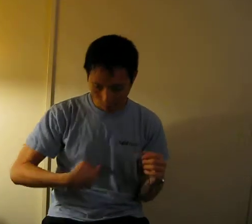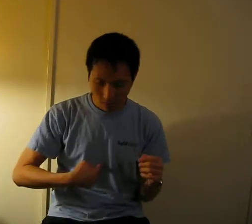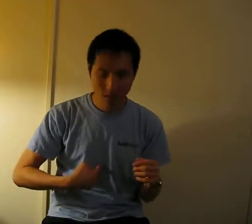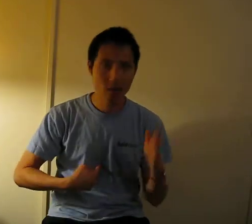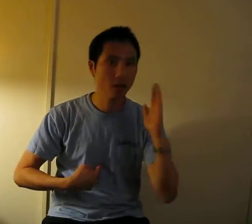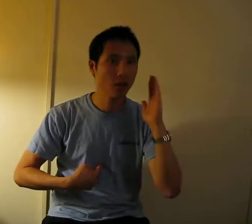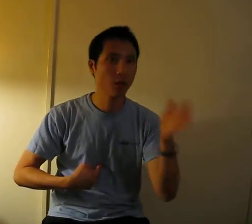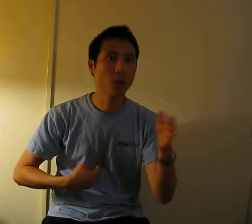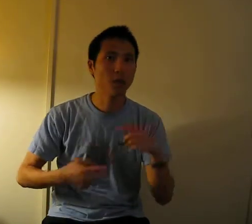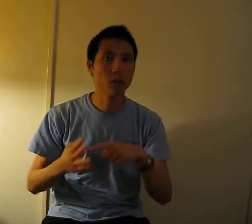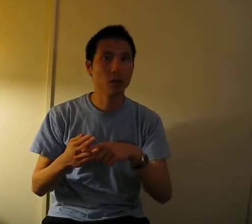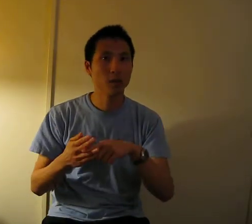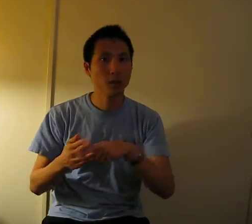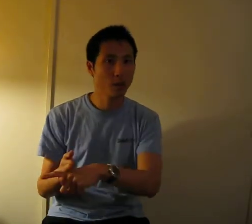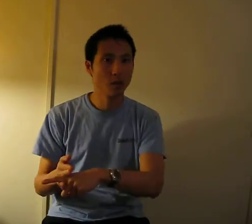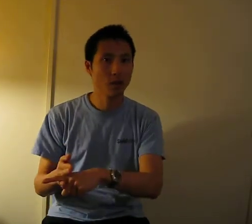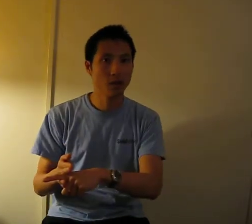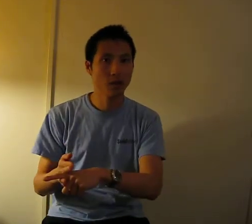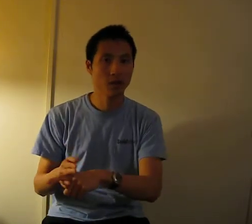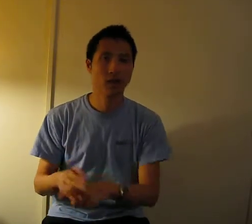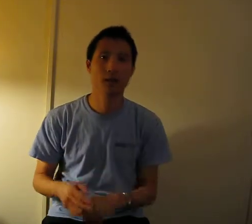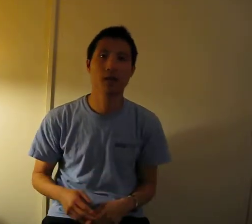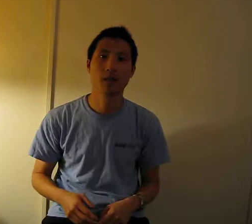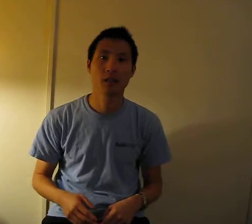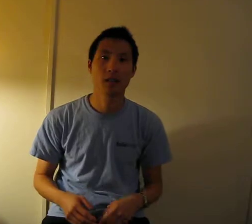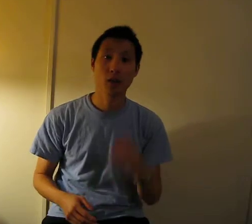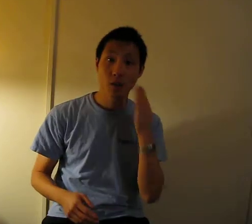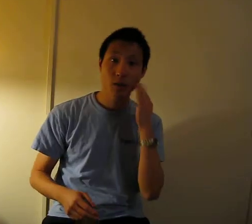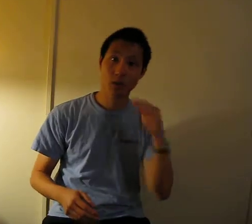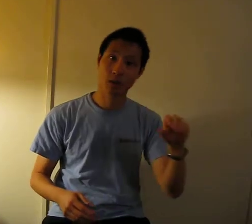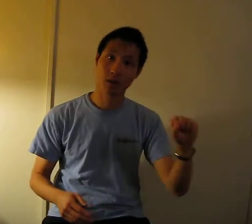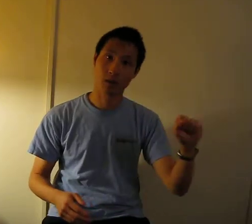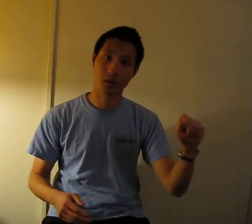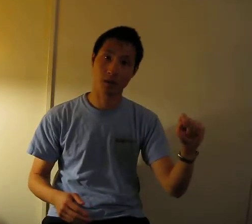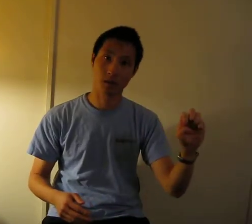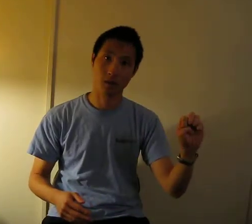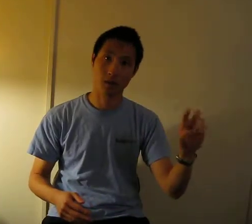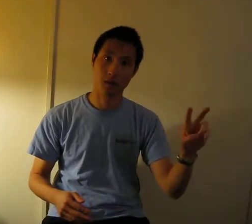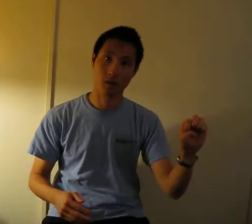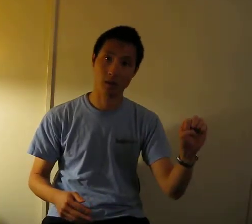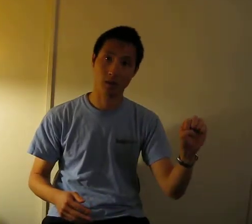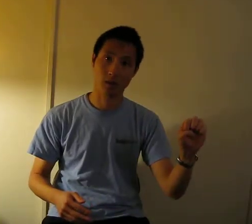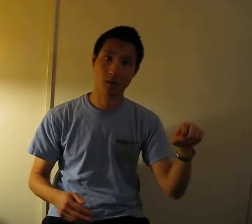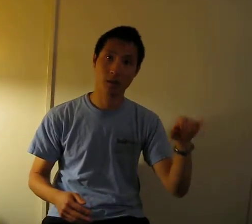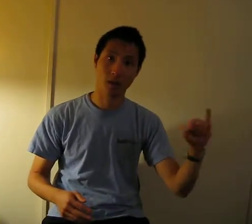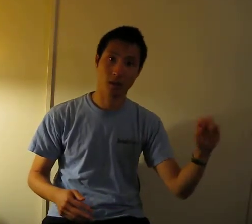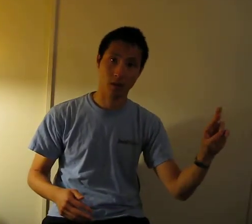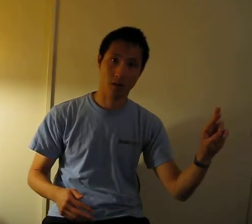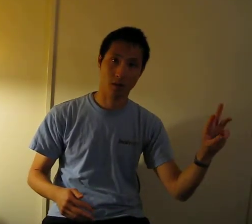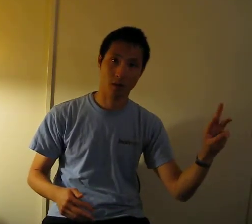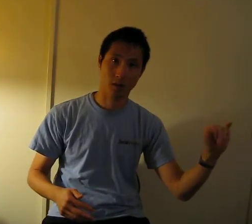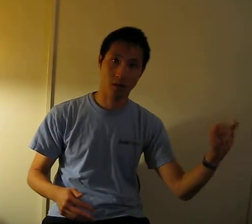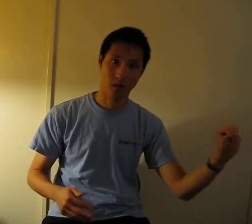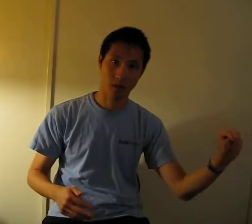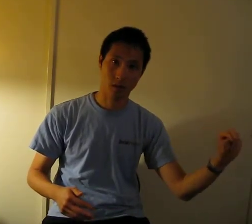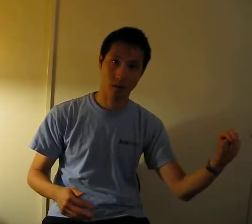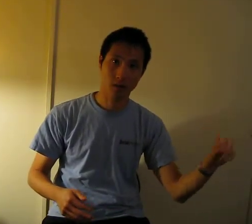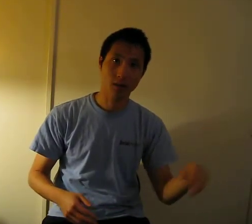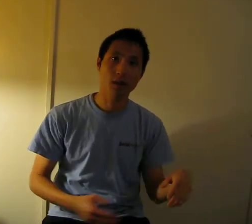is flesh, and so if you get stung there, the stung is going to go in. You know Steve Irwin,